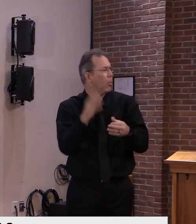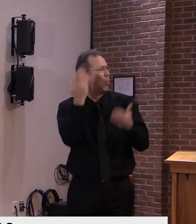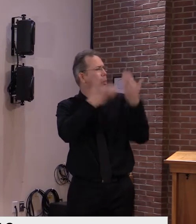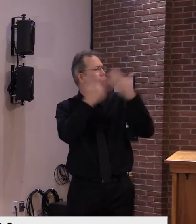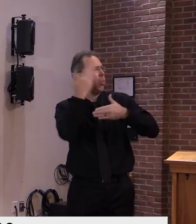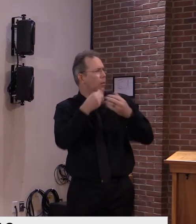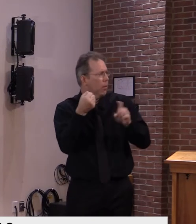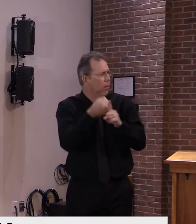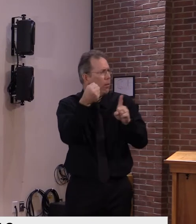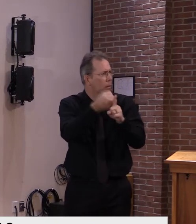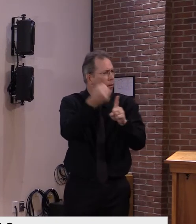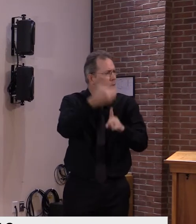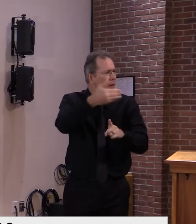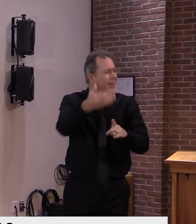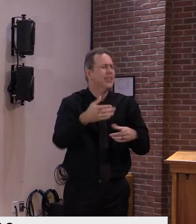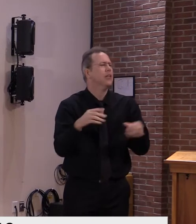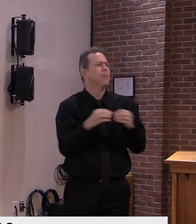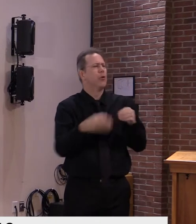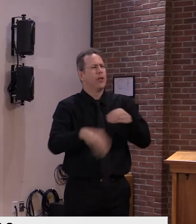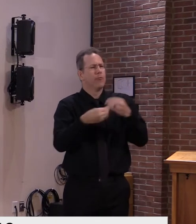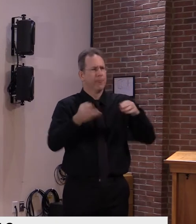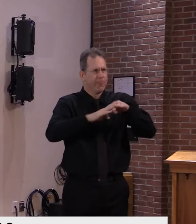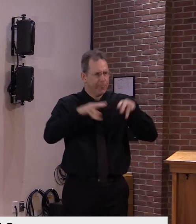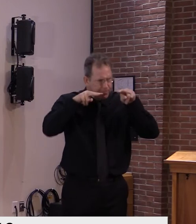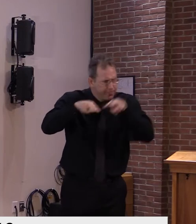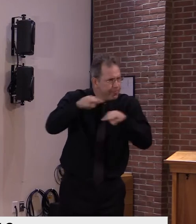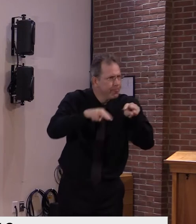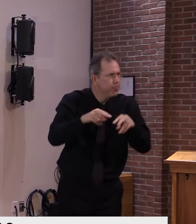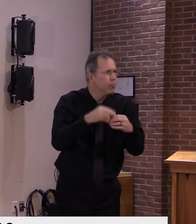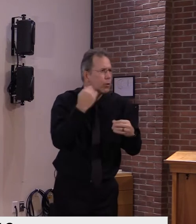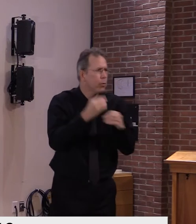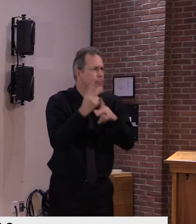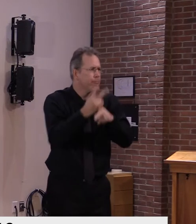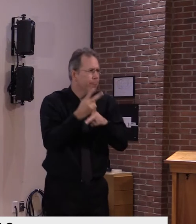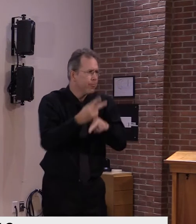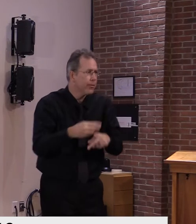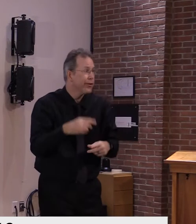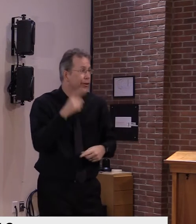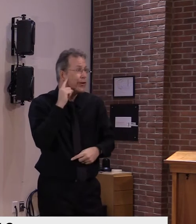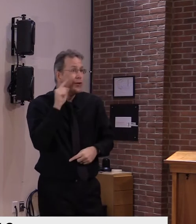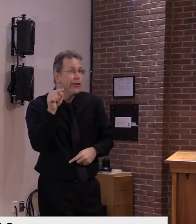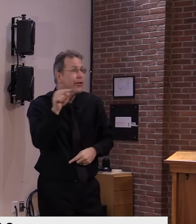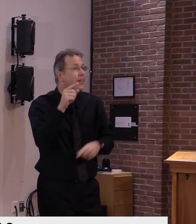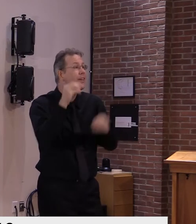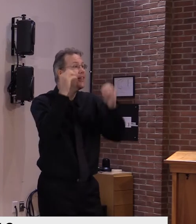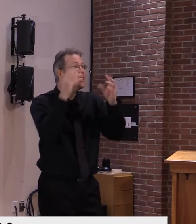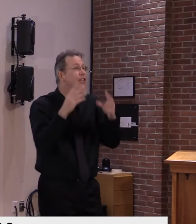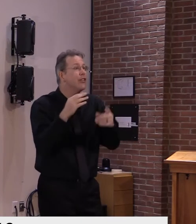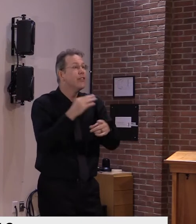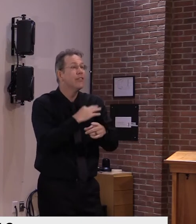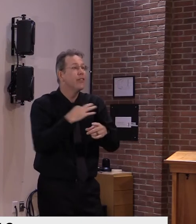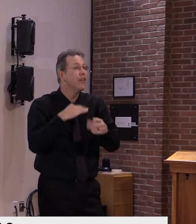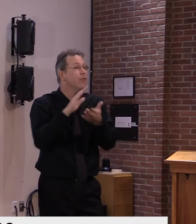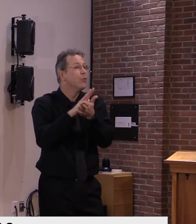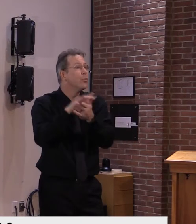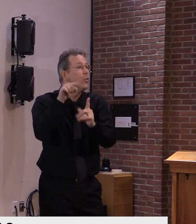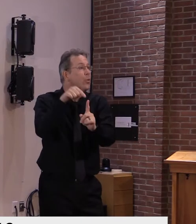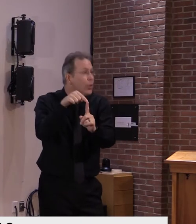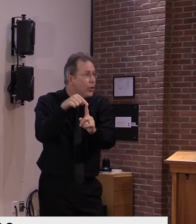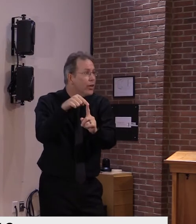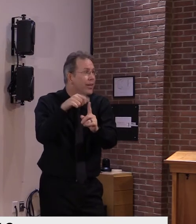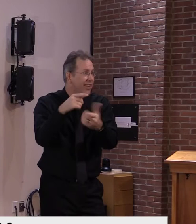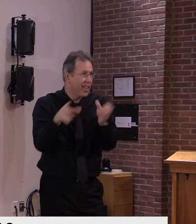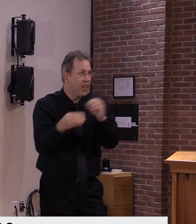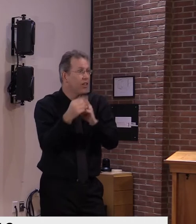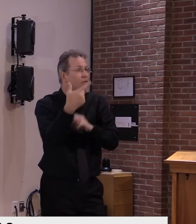of surveillance, you heard Secretary French comment on the teachers and school staff with 21 positives out